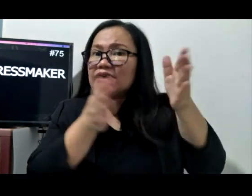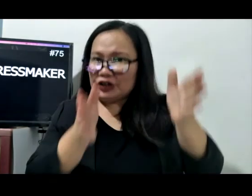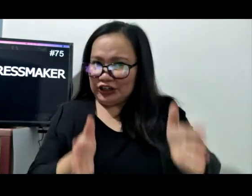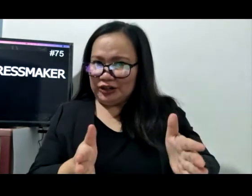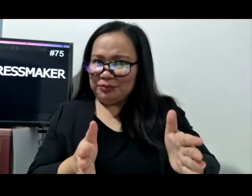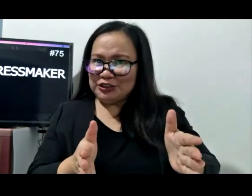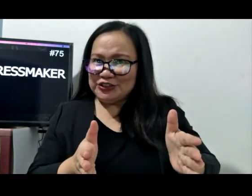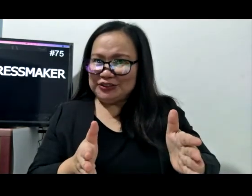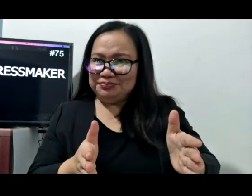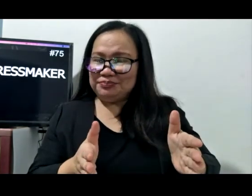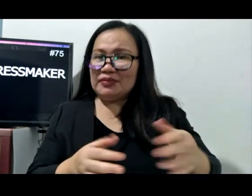maker, person.